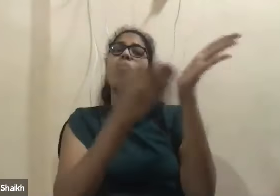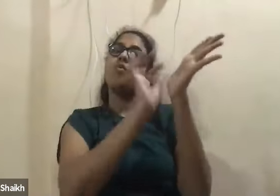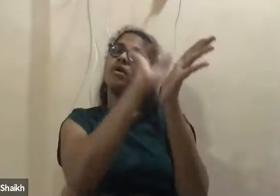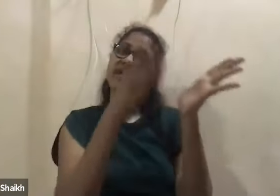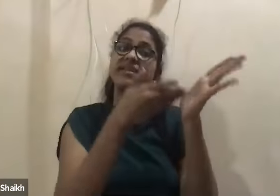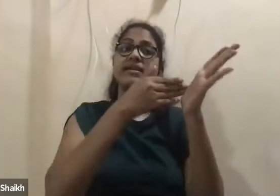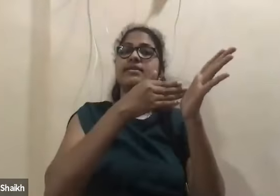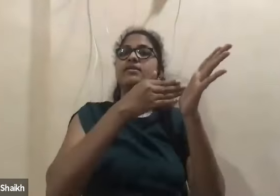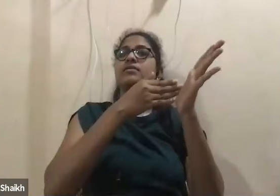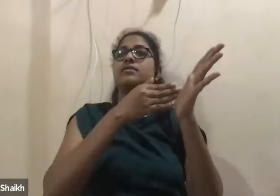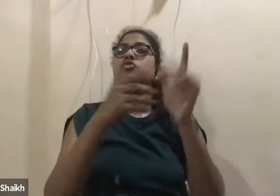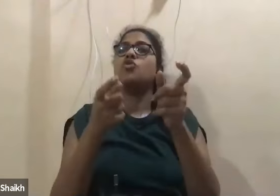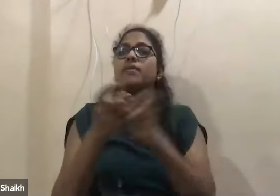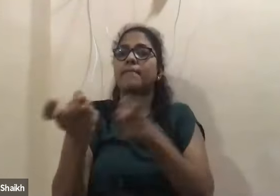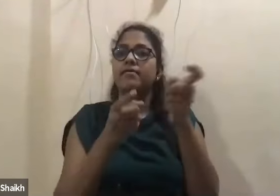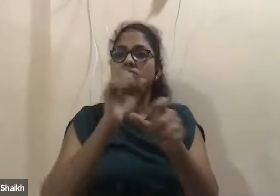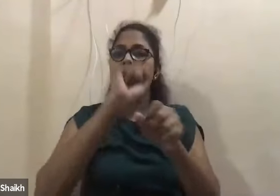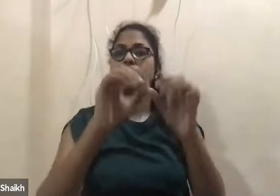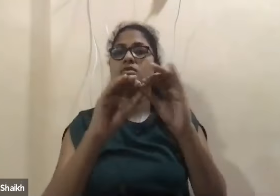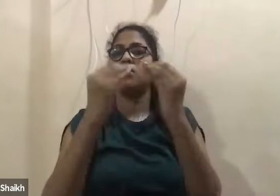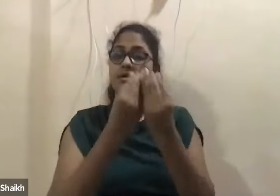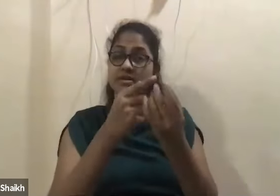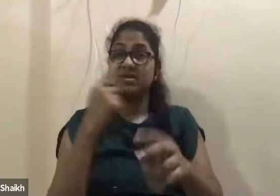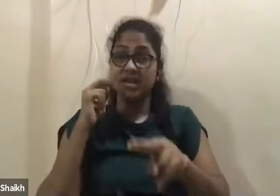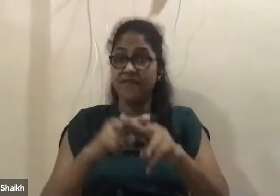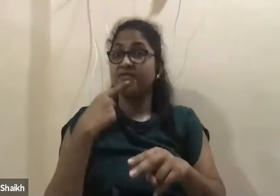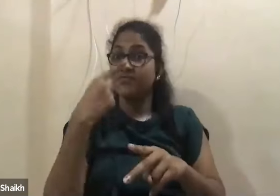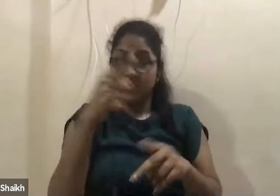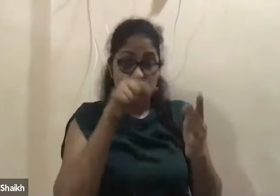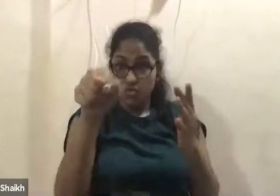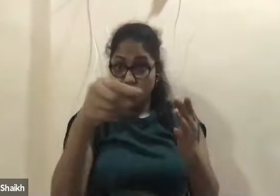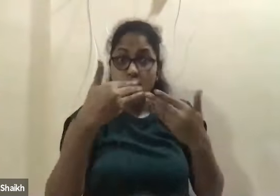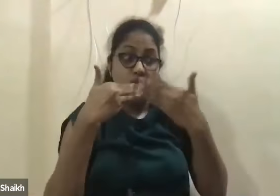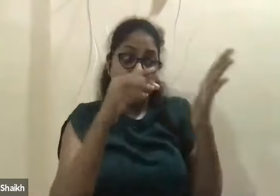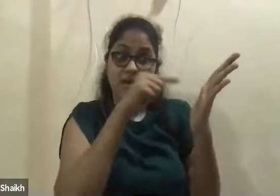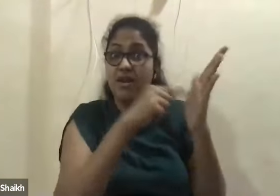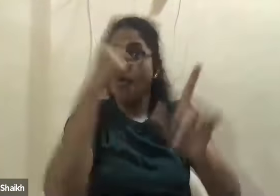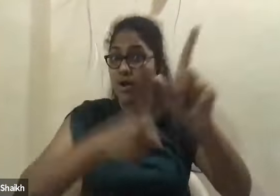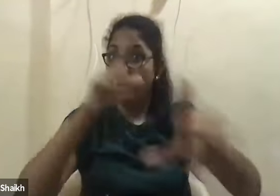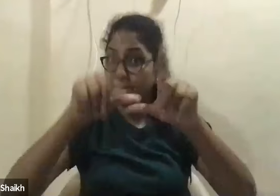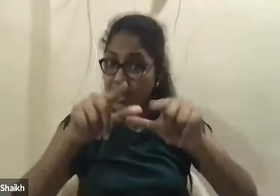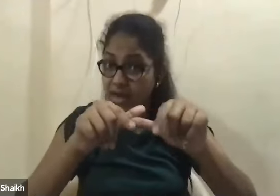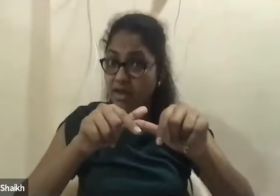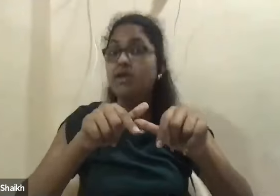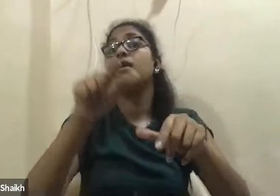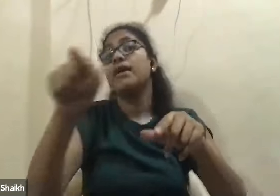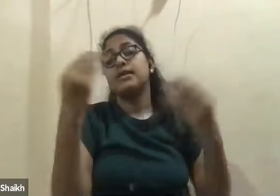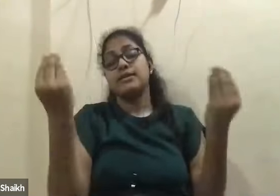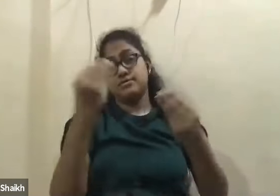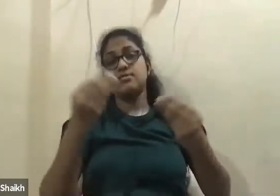trust. So if you say there has to be an annual meeting, and I think certain regulations are important. So even if it's tedious, they